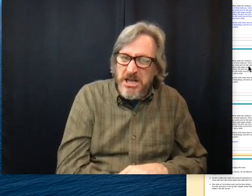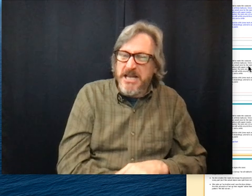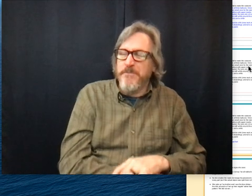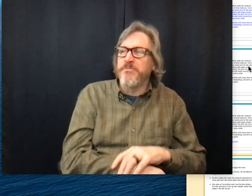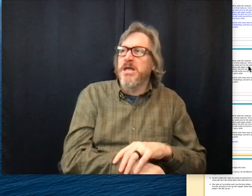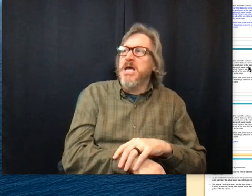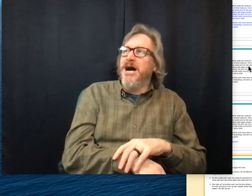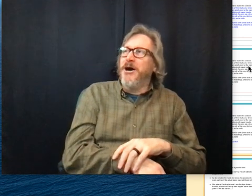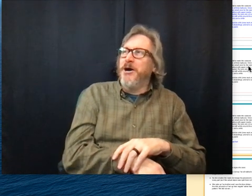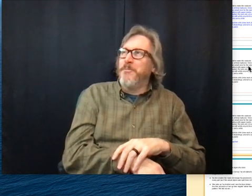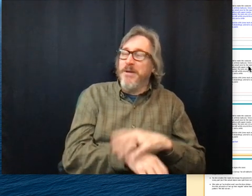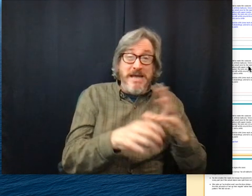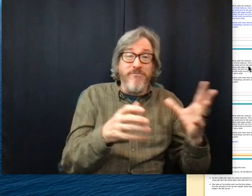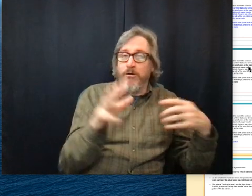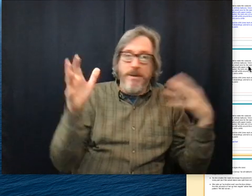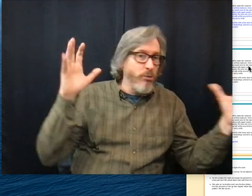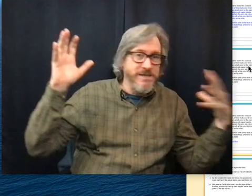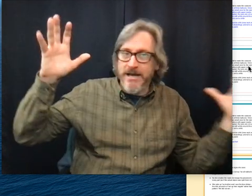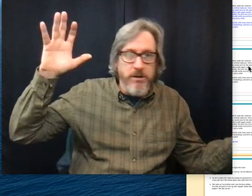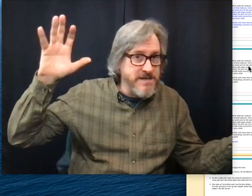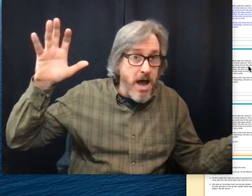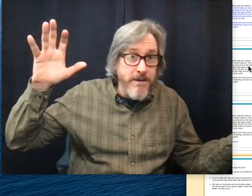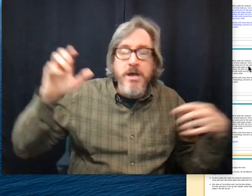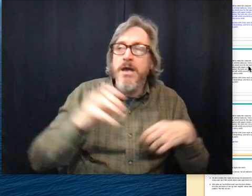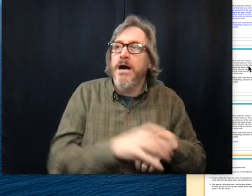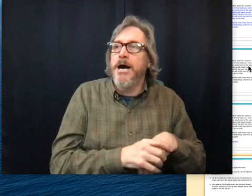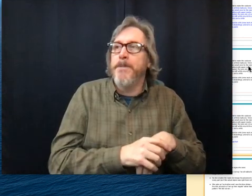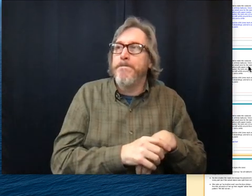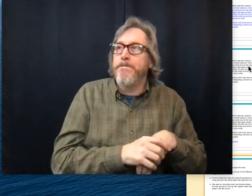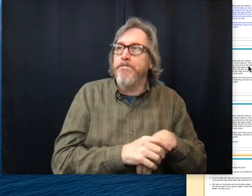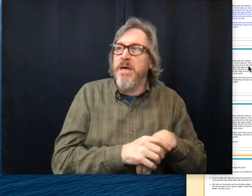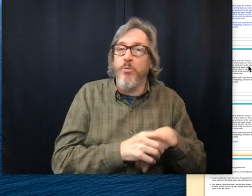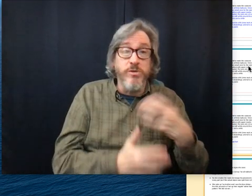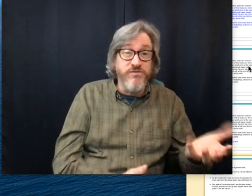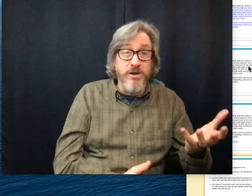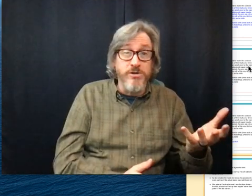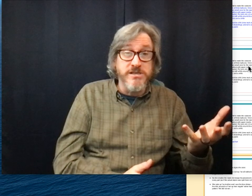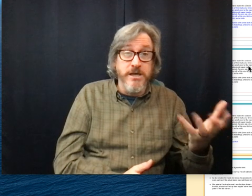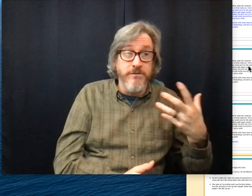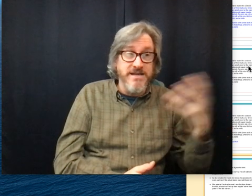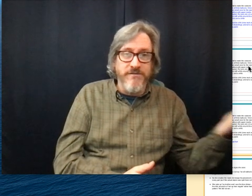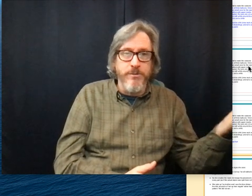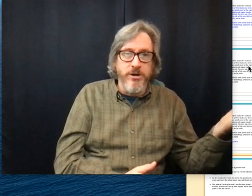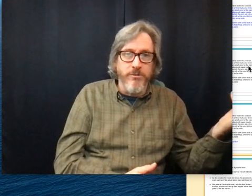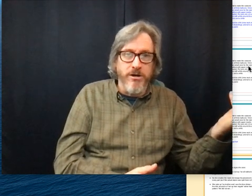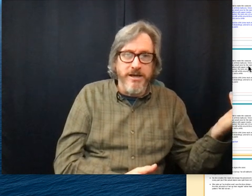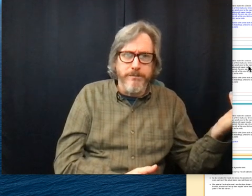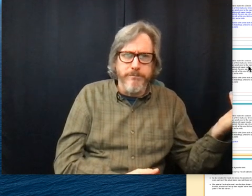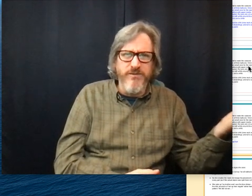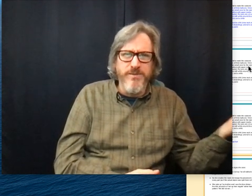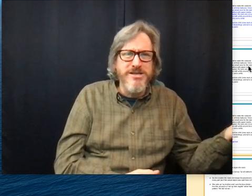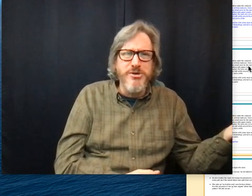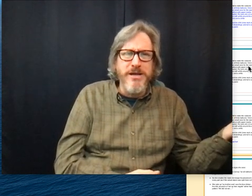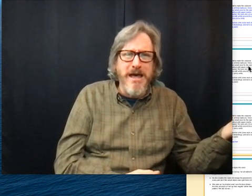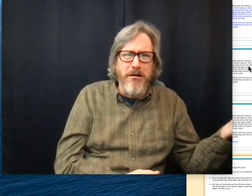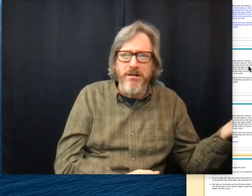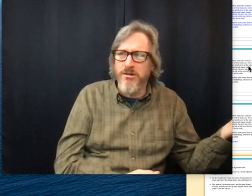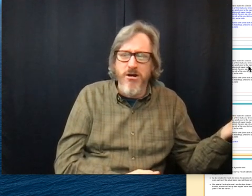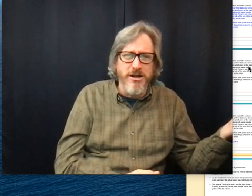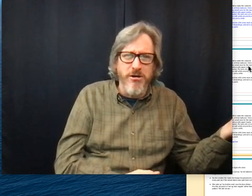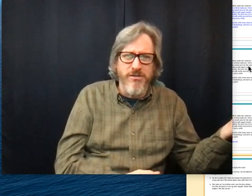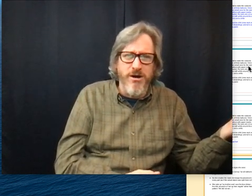social media like that. But it became viral. People would say it all the time. And what was funny was in the deaf community, we're all like, we've been doing